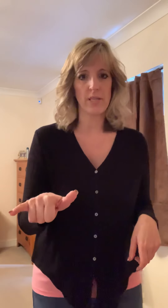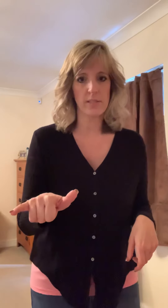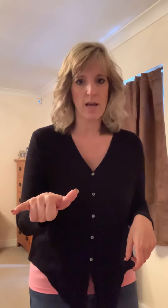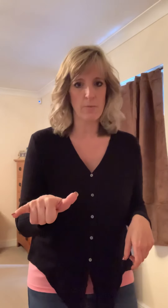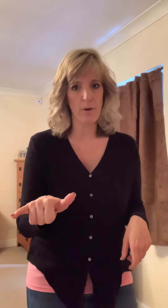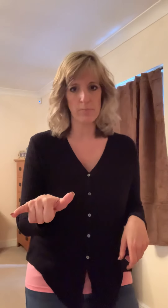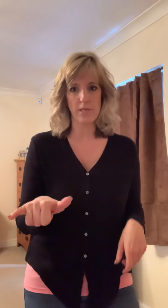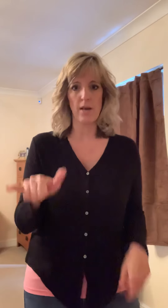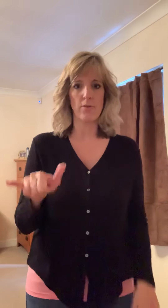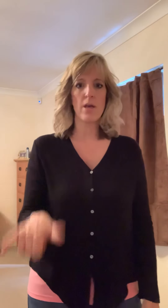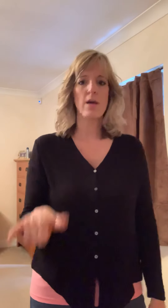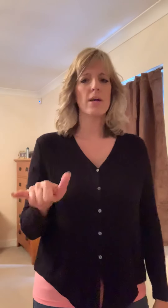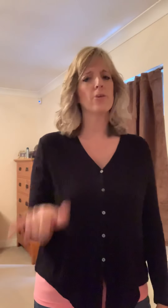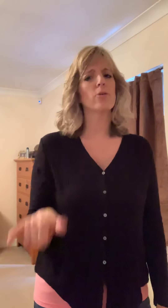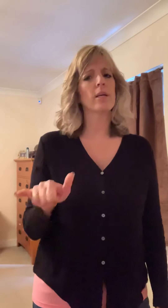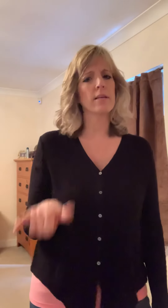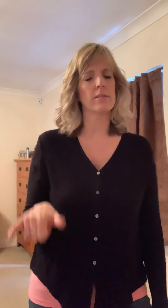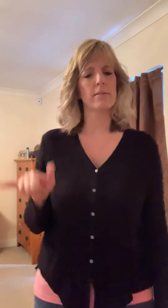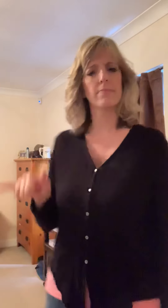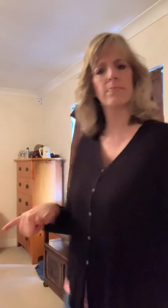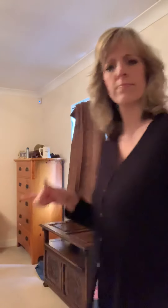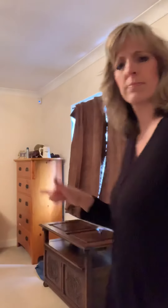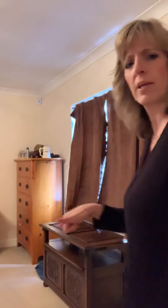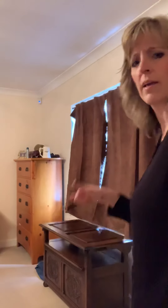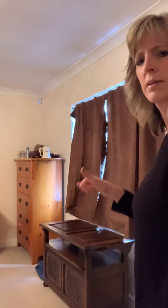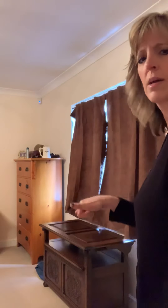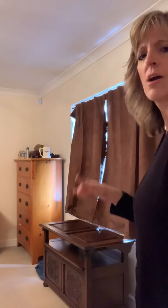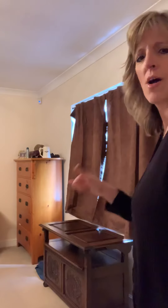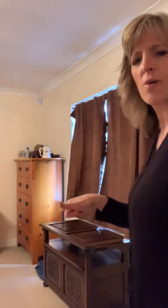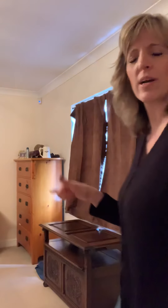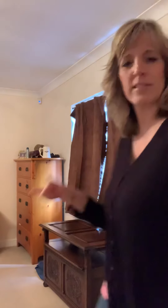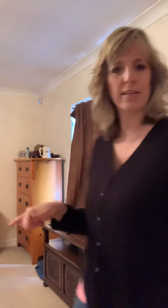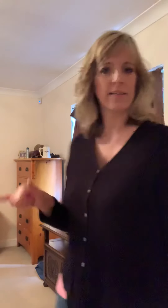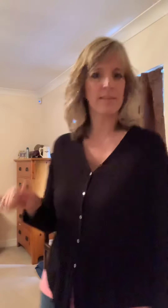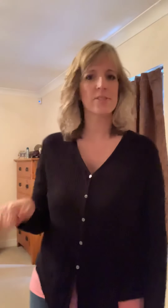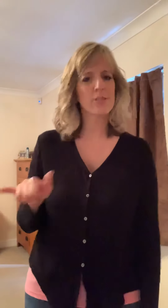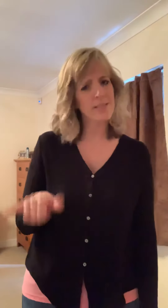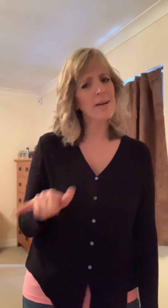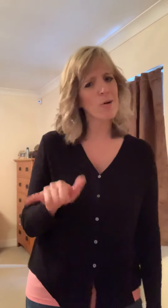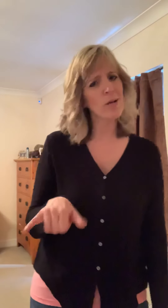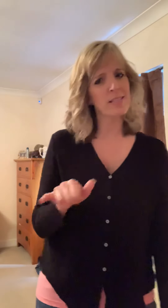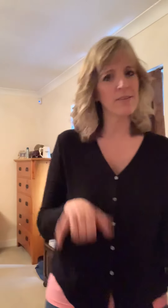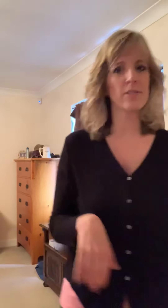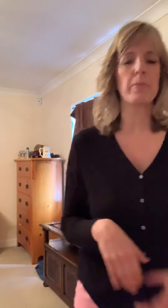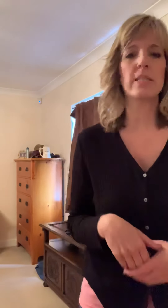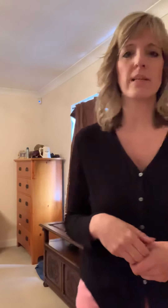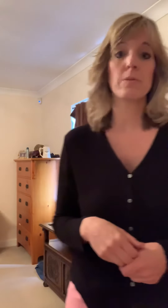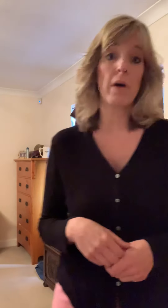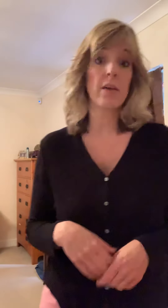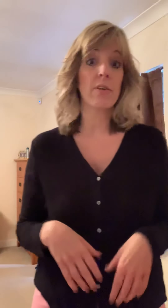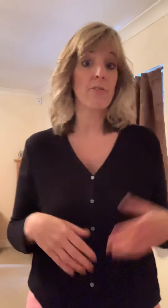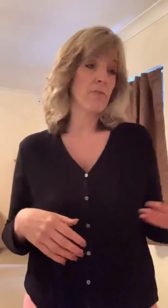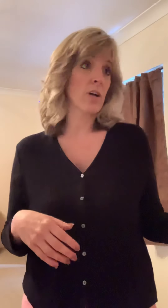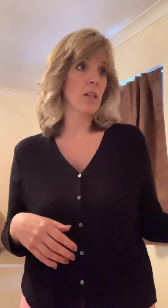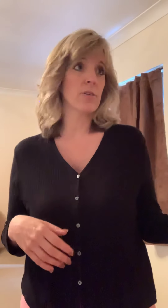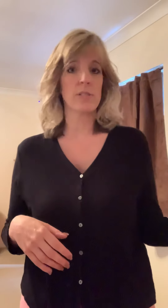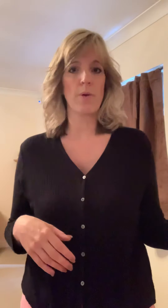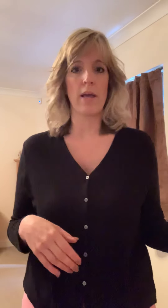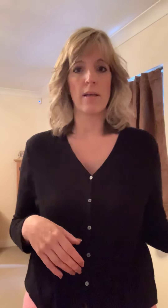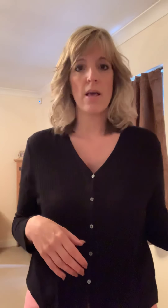down, palms down, and you go like this, okay? Oh, I see. So you'd say, oh, I see. If somebody says their favorite color is red,